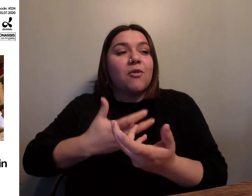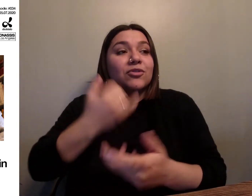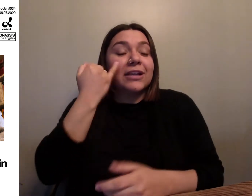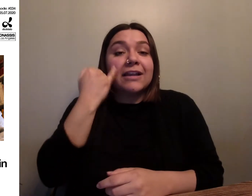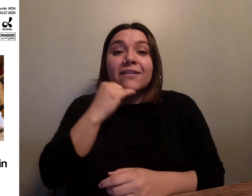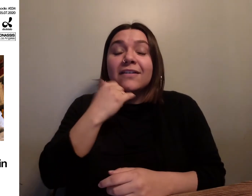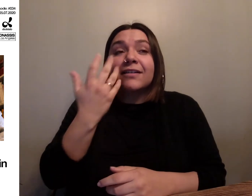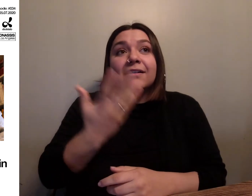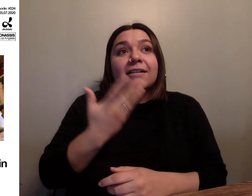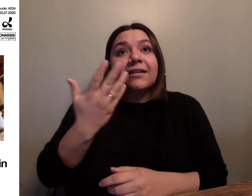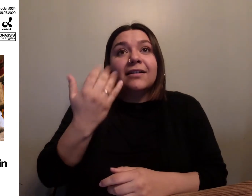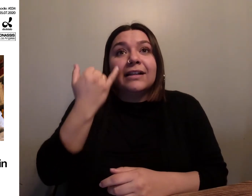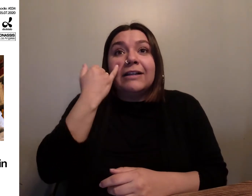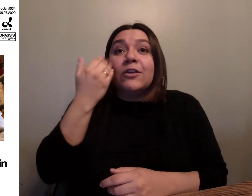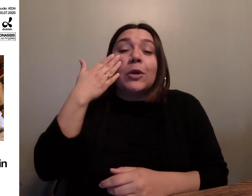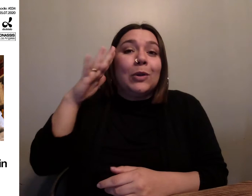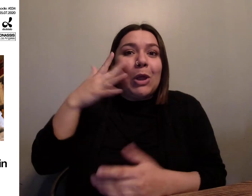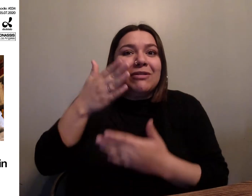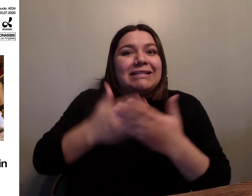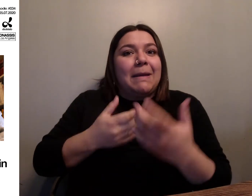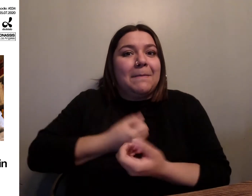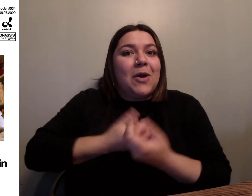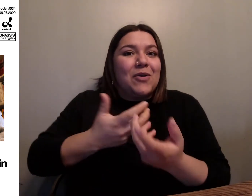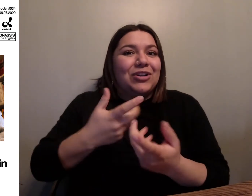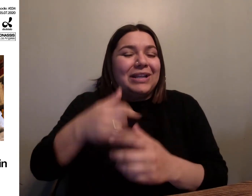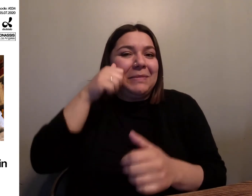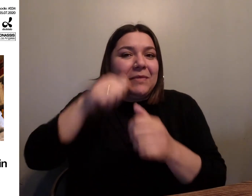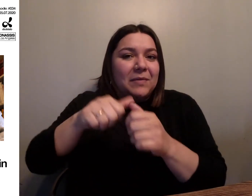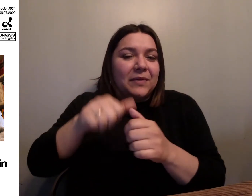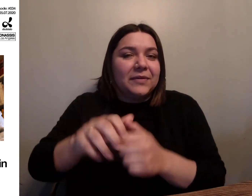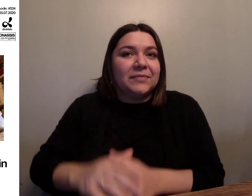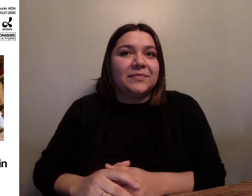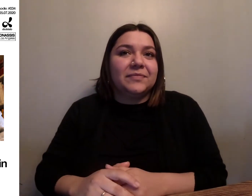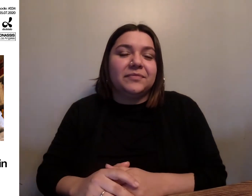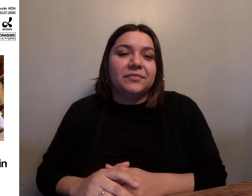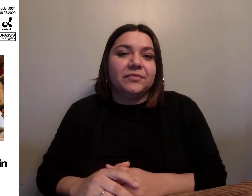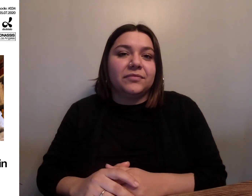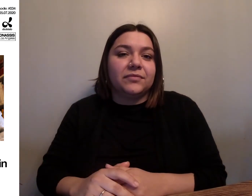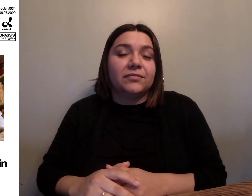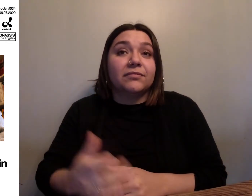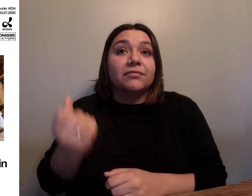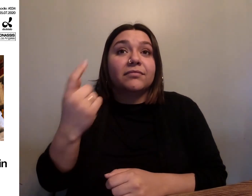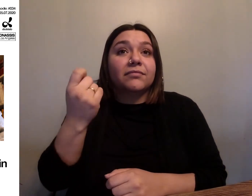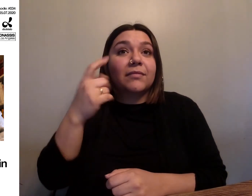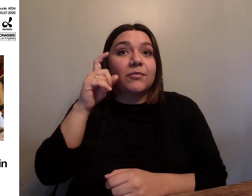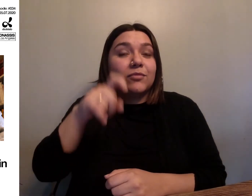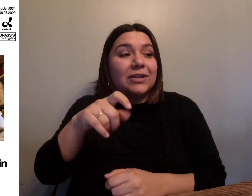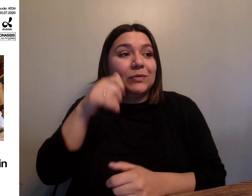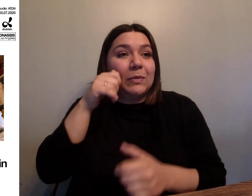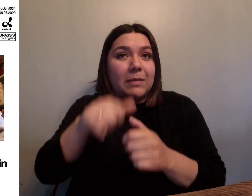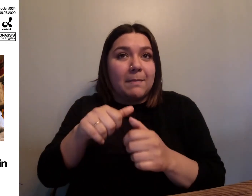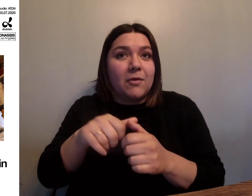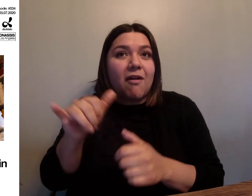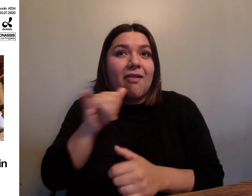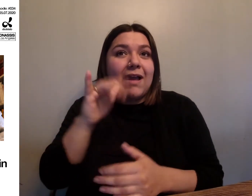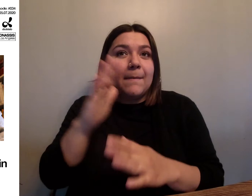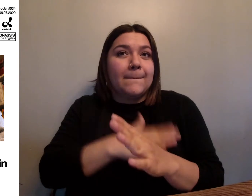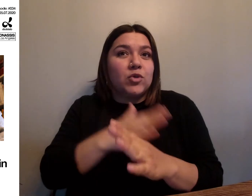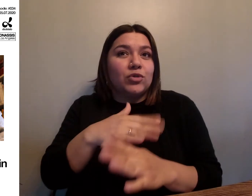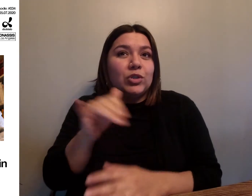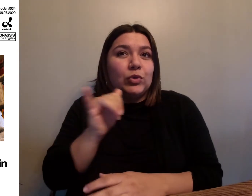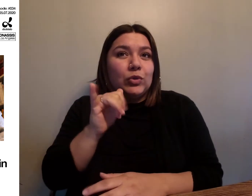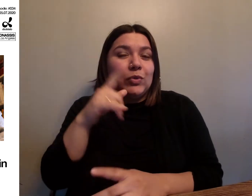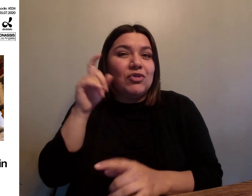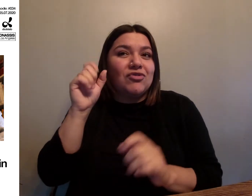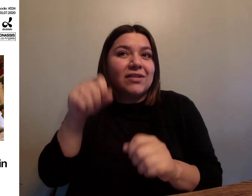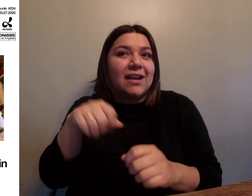poetry unless one knows some poetry by heart and has appropriated it. Just as with music, one